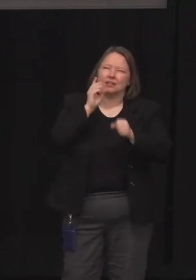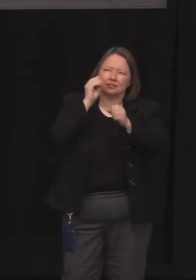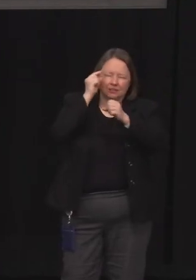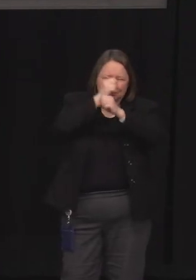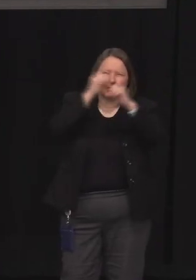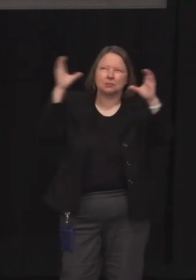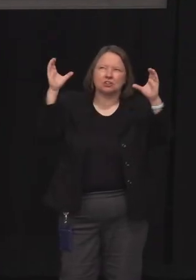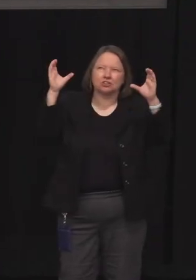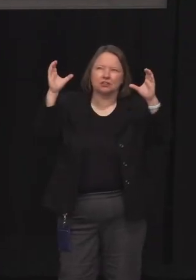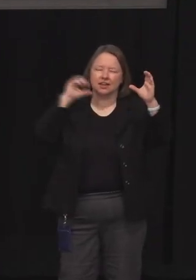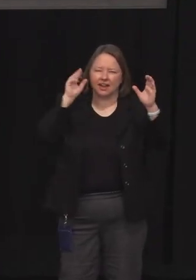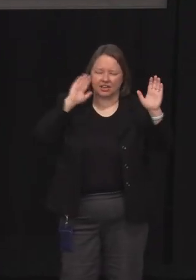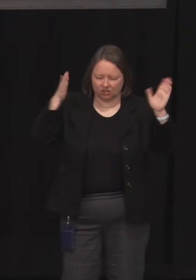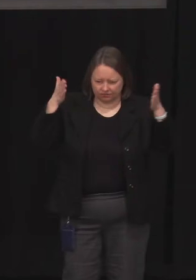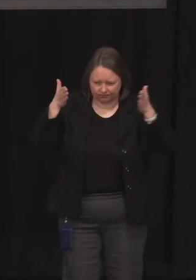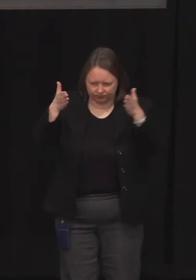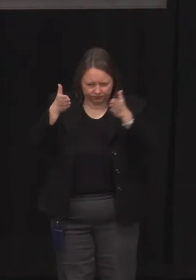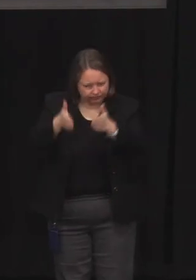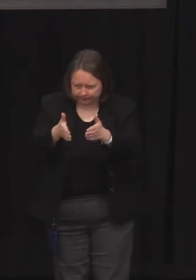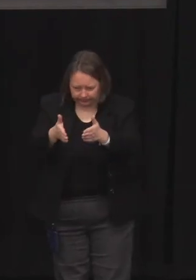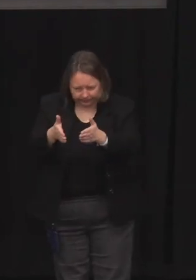than having tunnel vision.